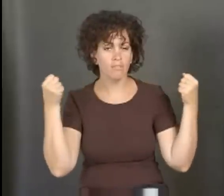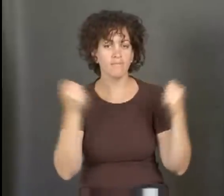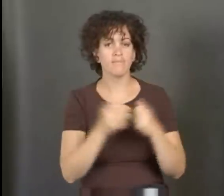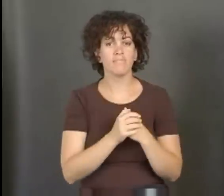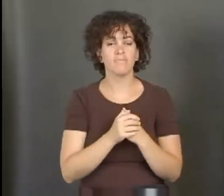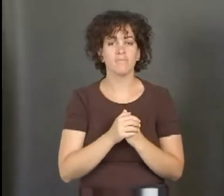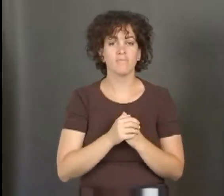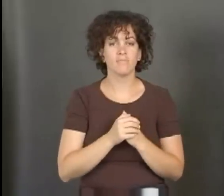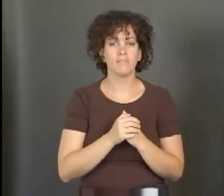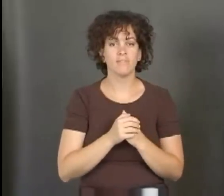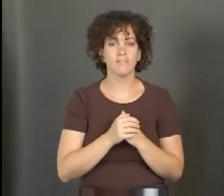Armoire.